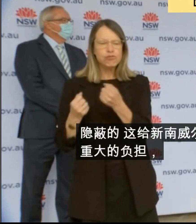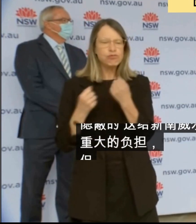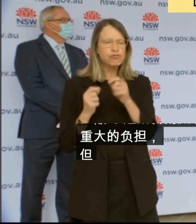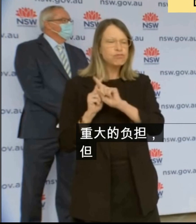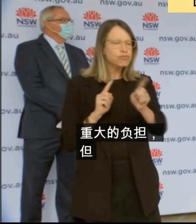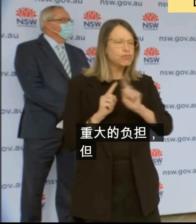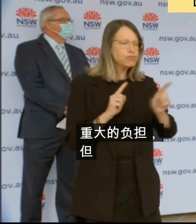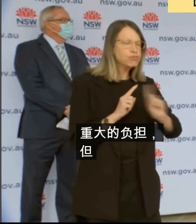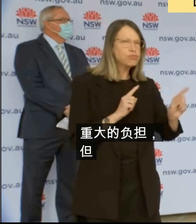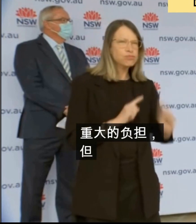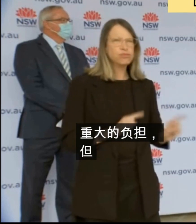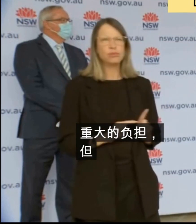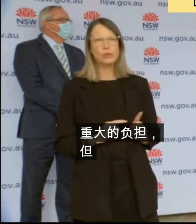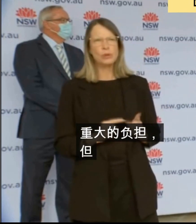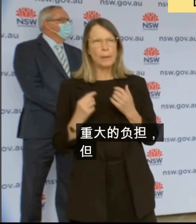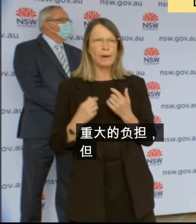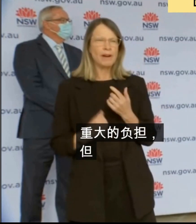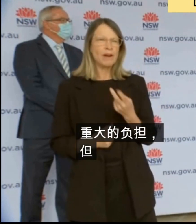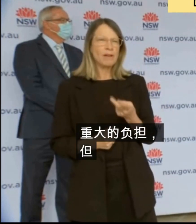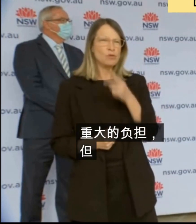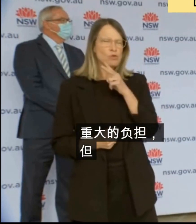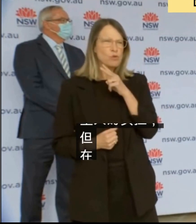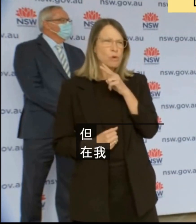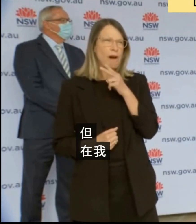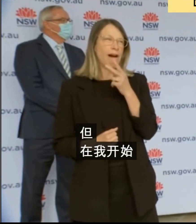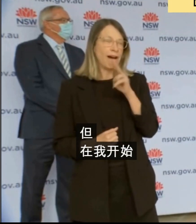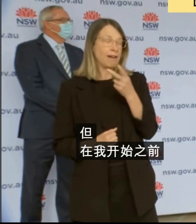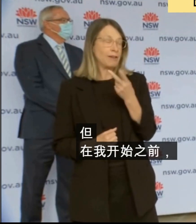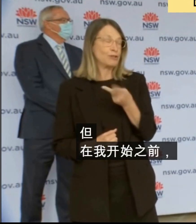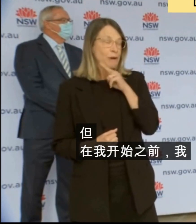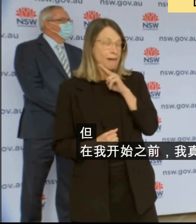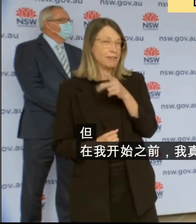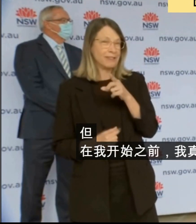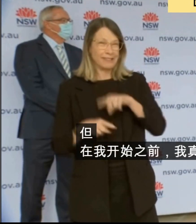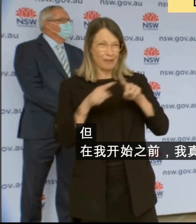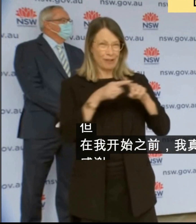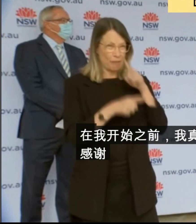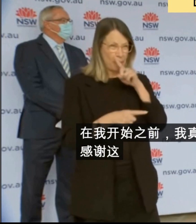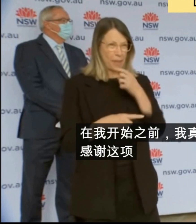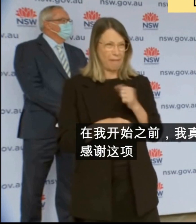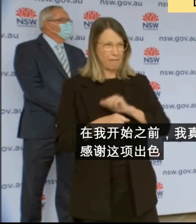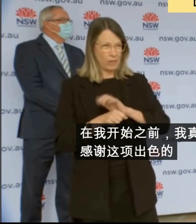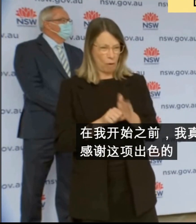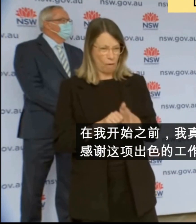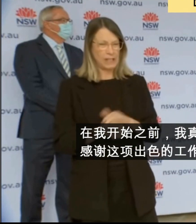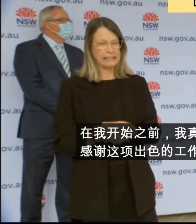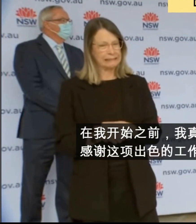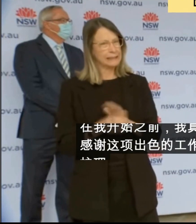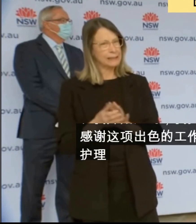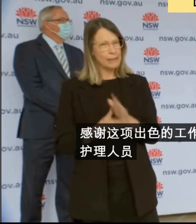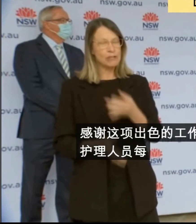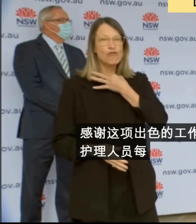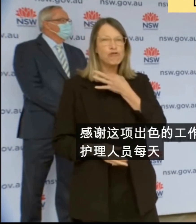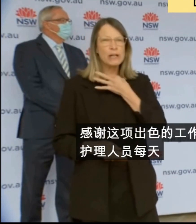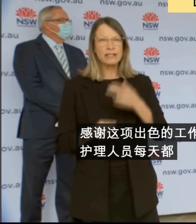the ambulance service right across New South Wales. But before I begin, I really just wanted to acknowledge the terrific work that